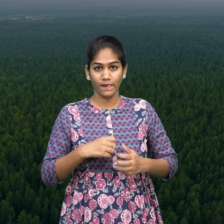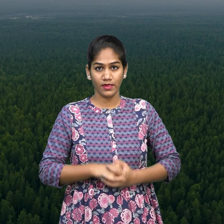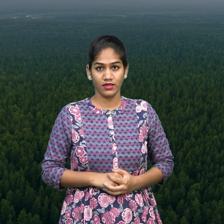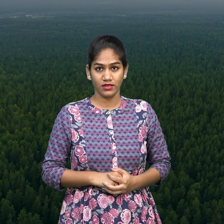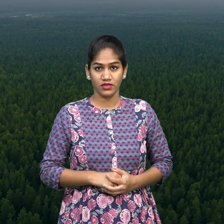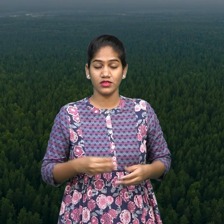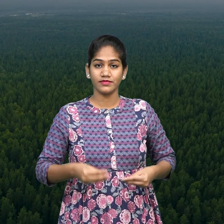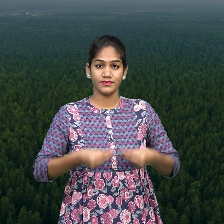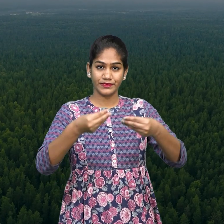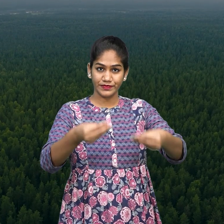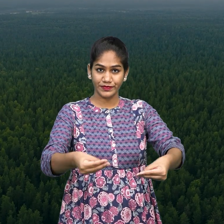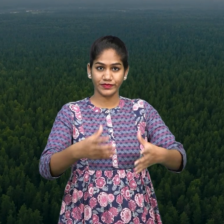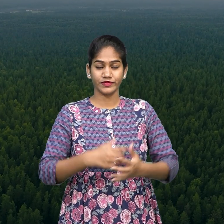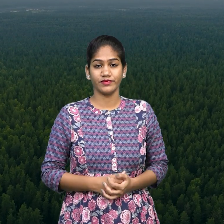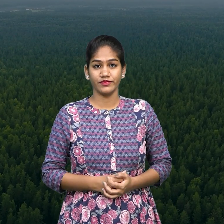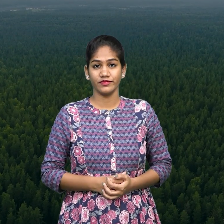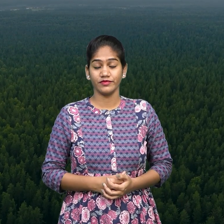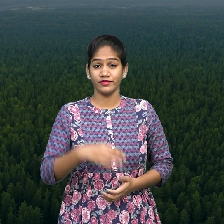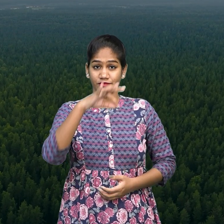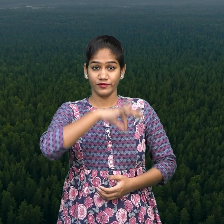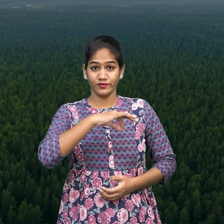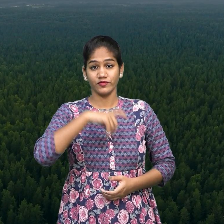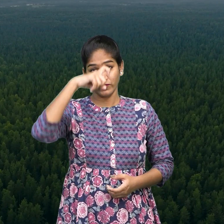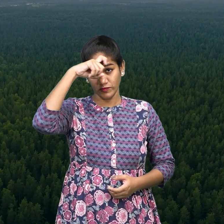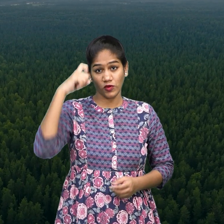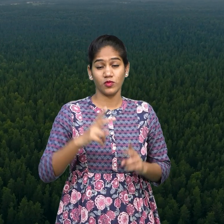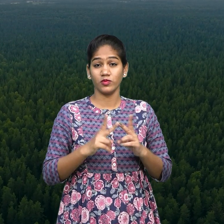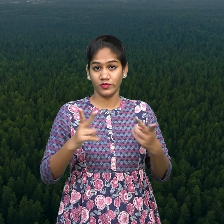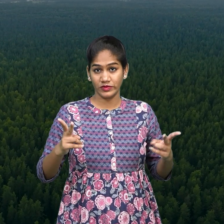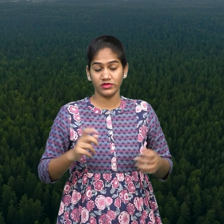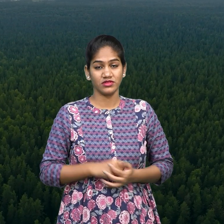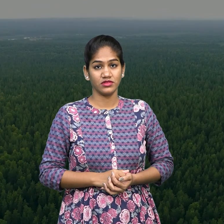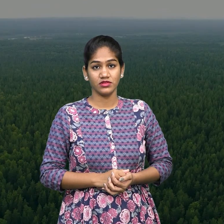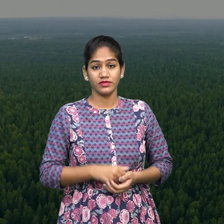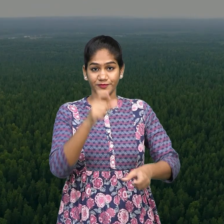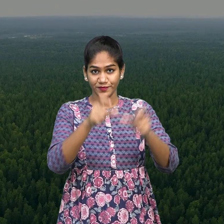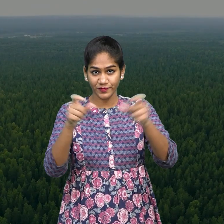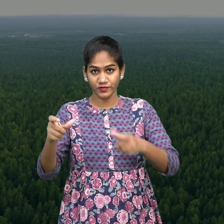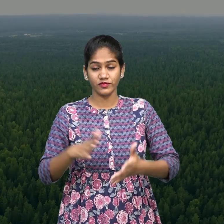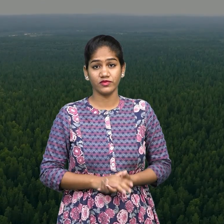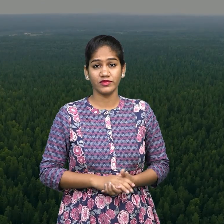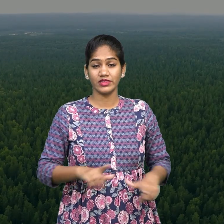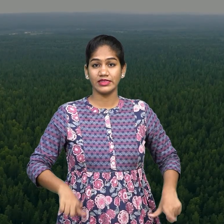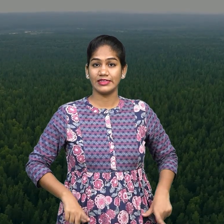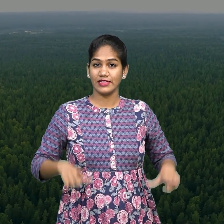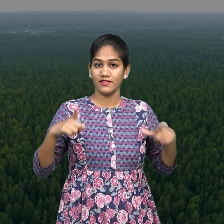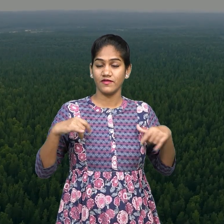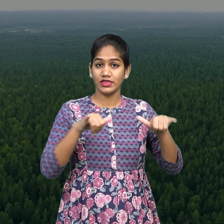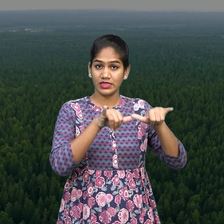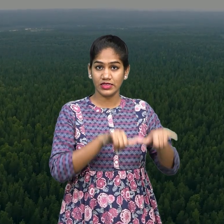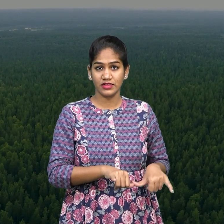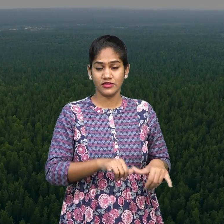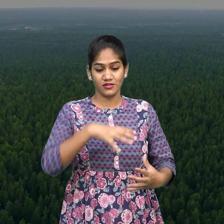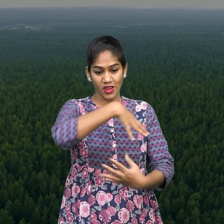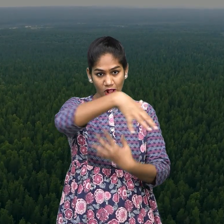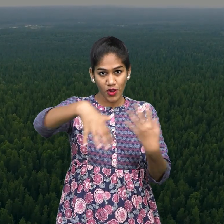provide gainful employment to the people living in and around